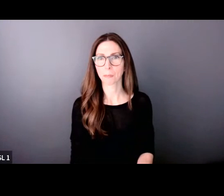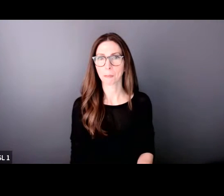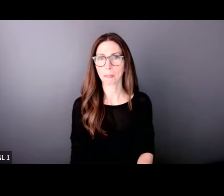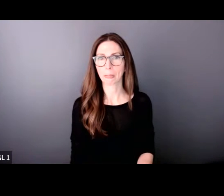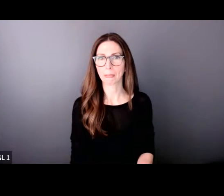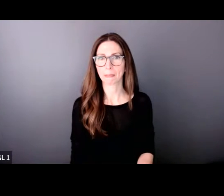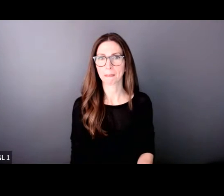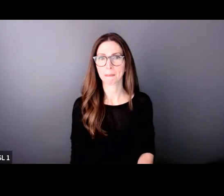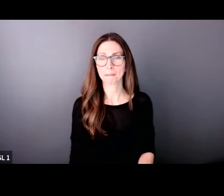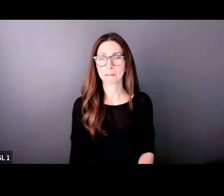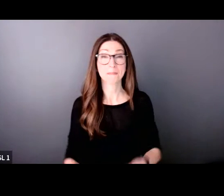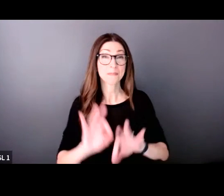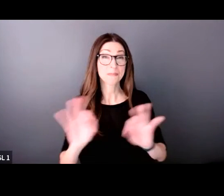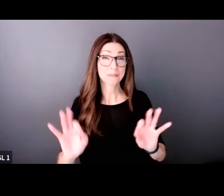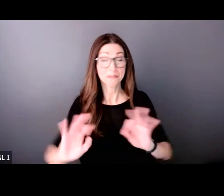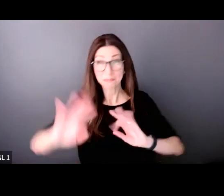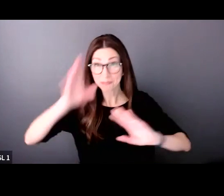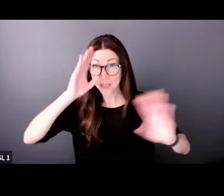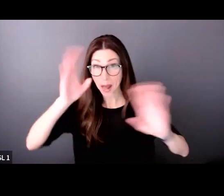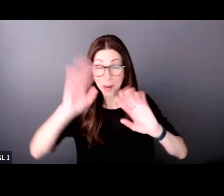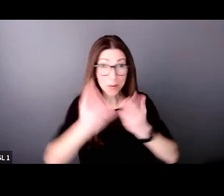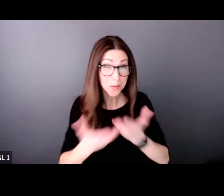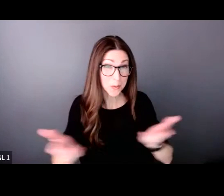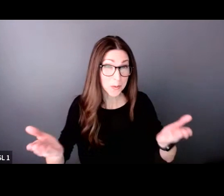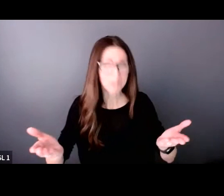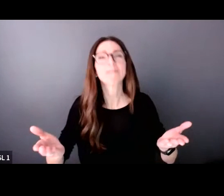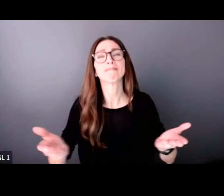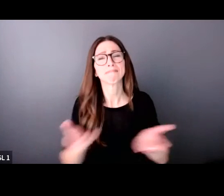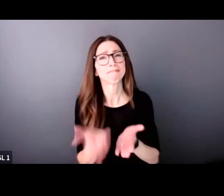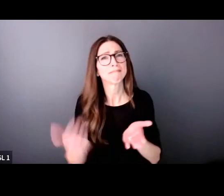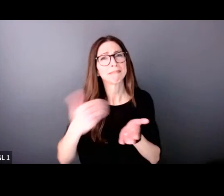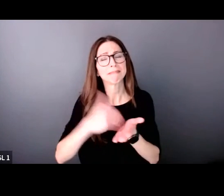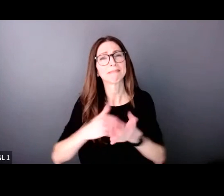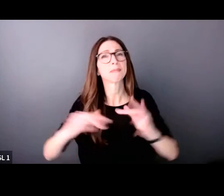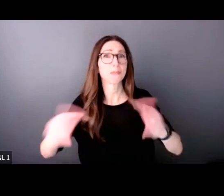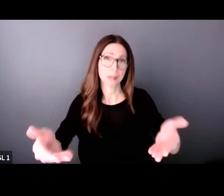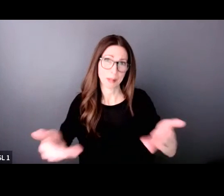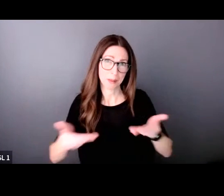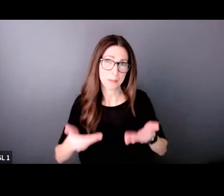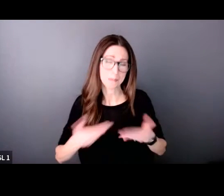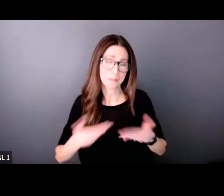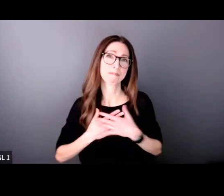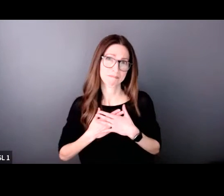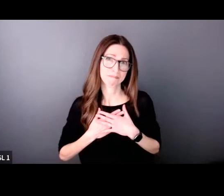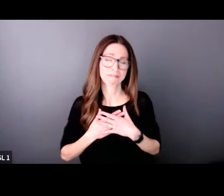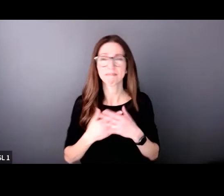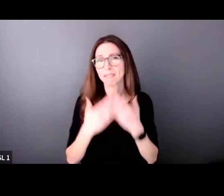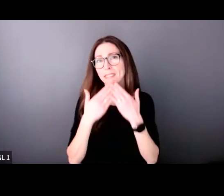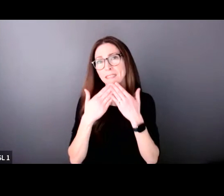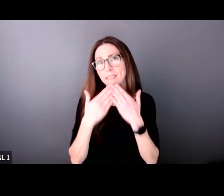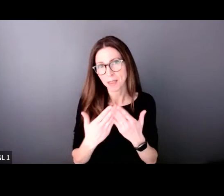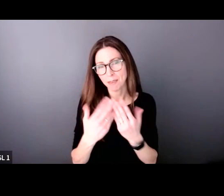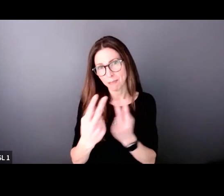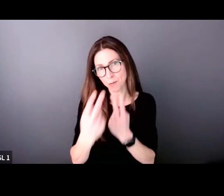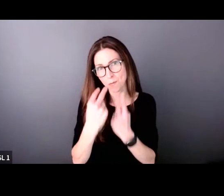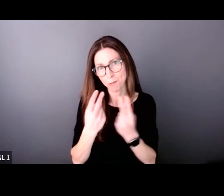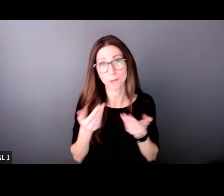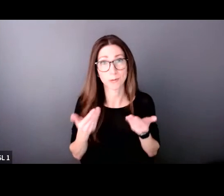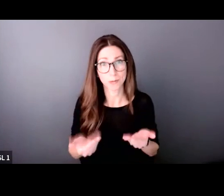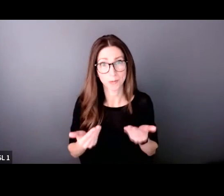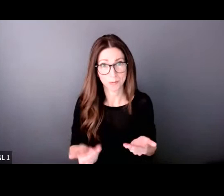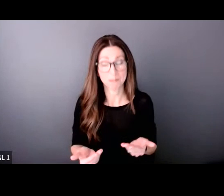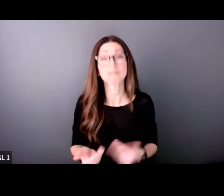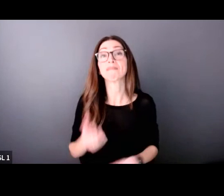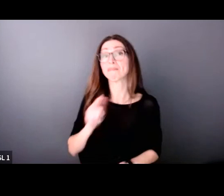All right. Hello, everyone, and welcome. Thank you so much for being here with us today. I will now turn it